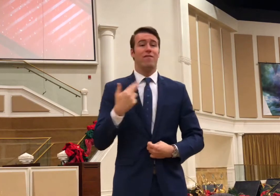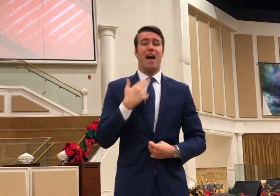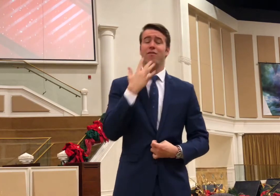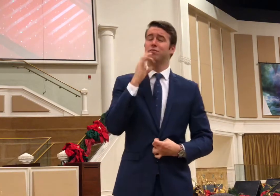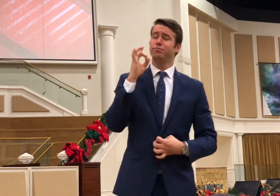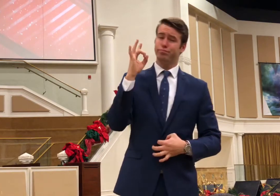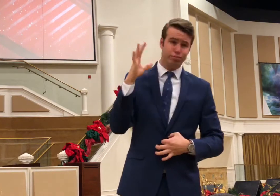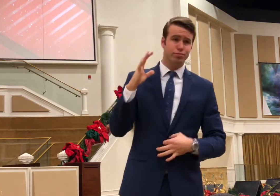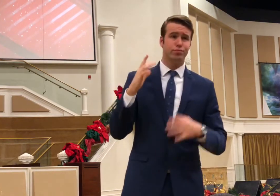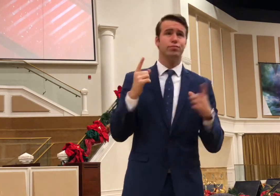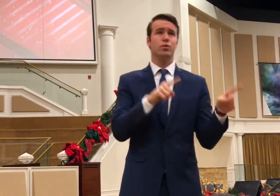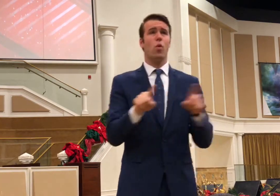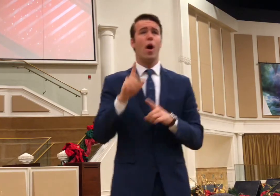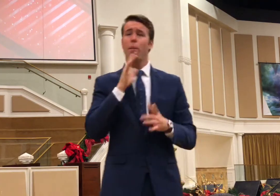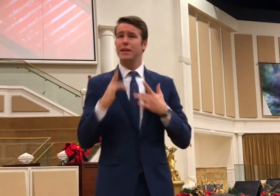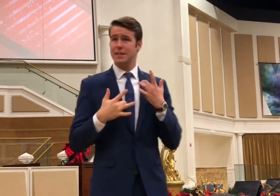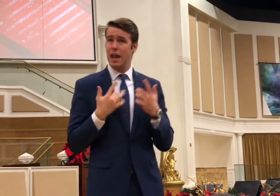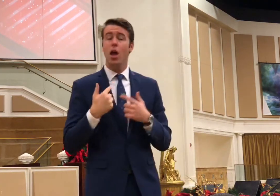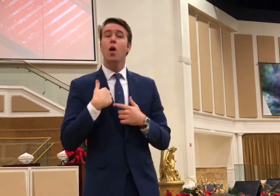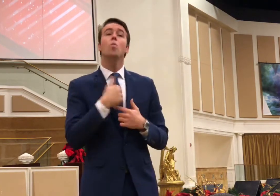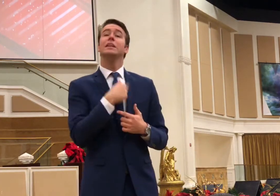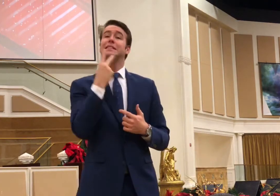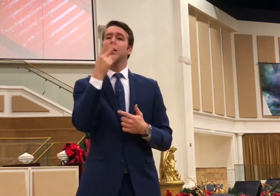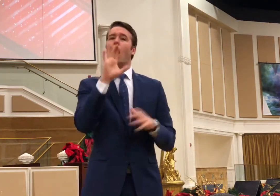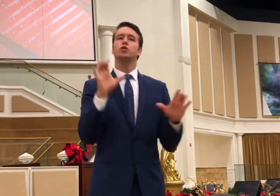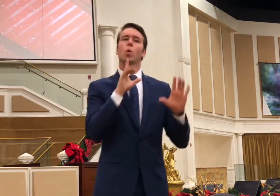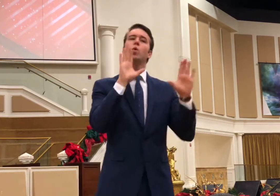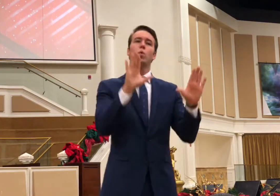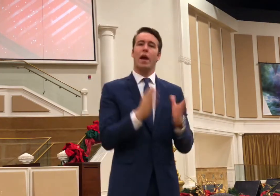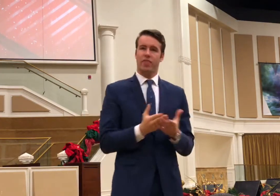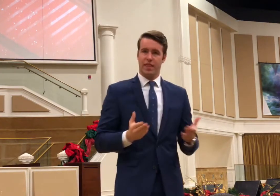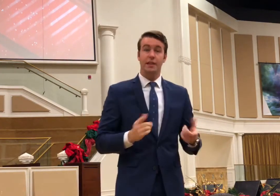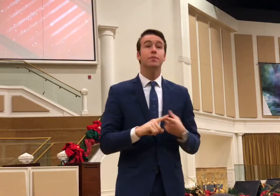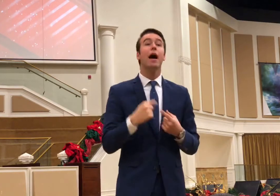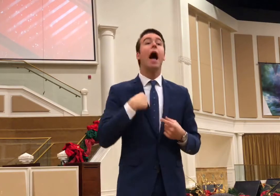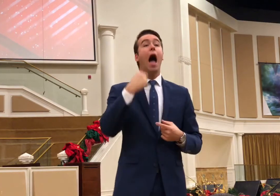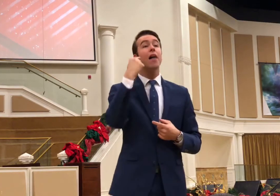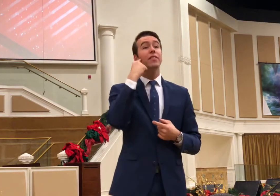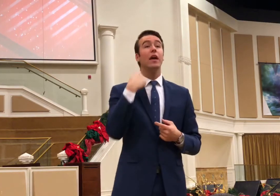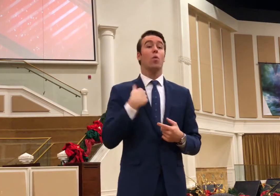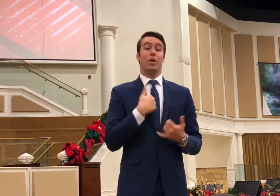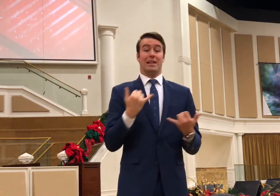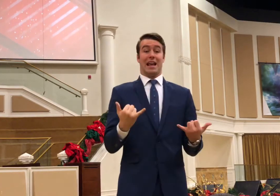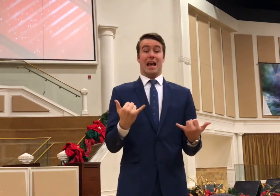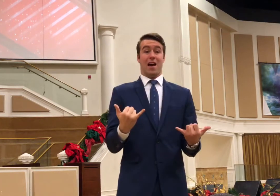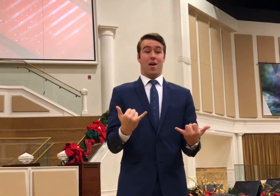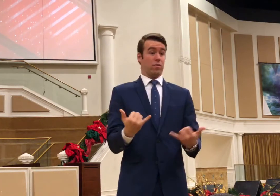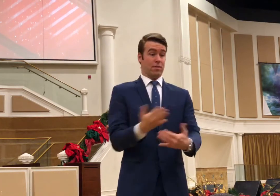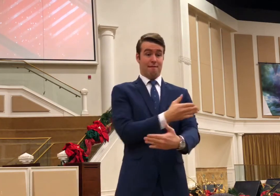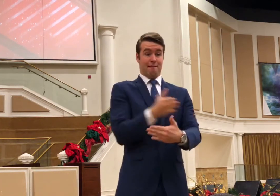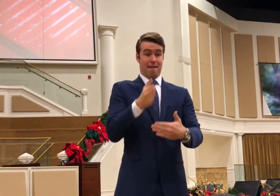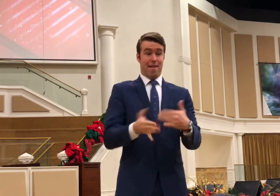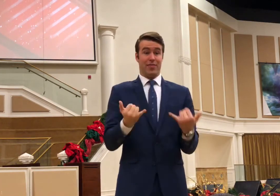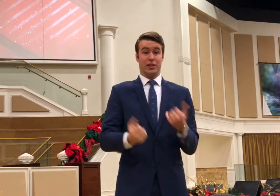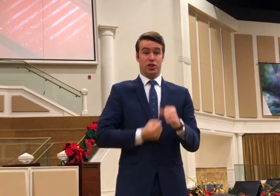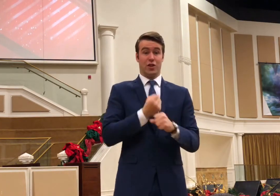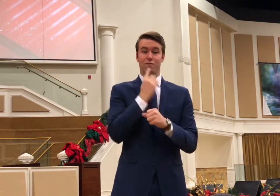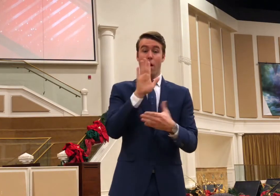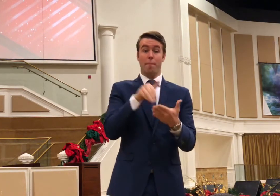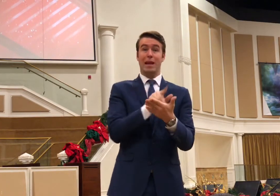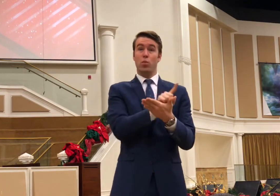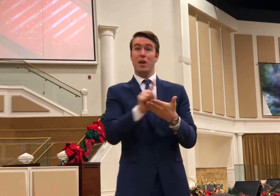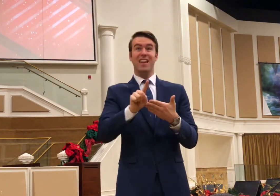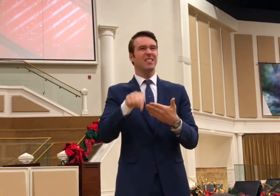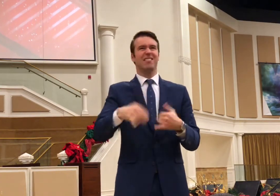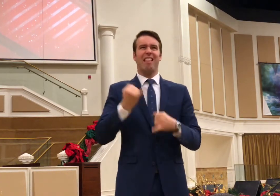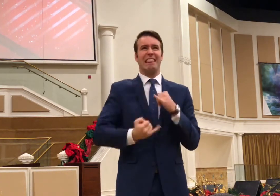unprecedented next year. We're just seeing God do great things. But I think we ought to just end this year of midweek services